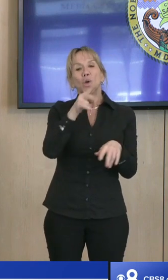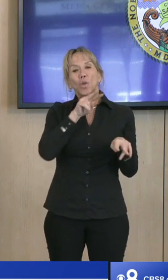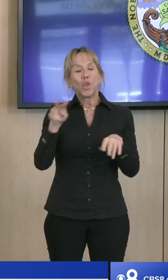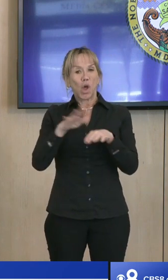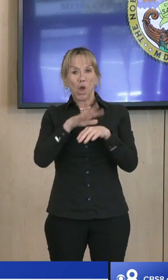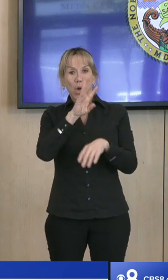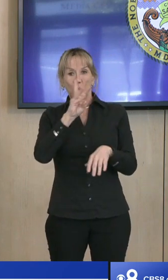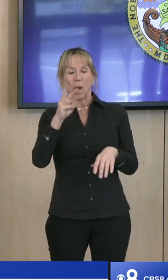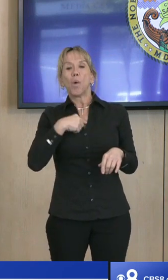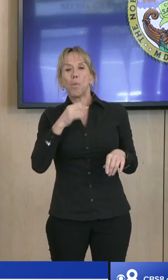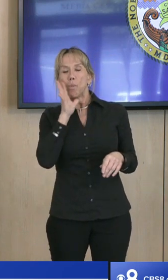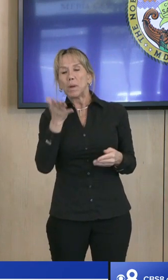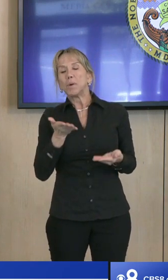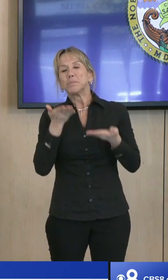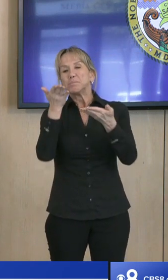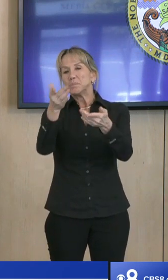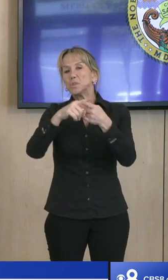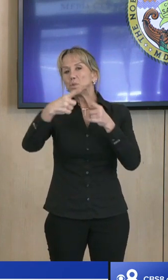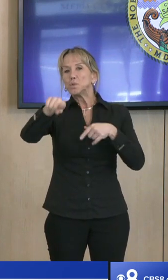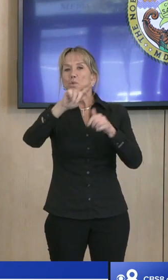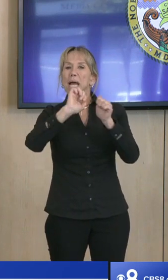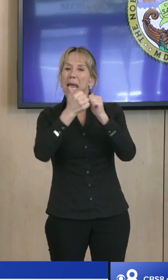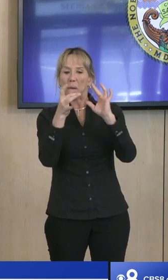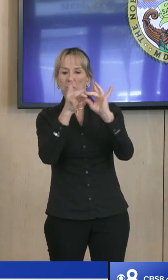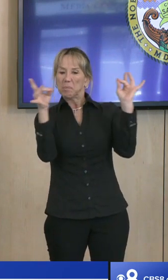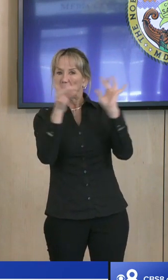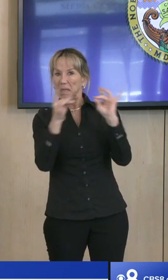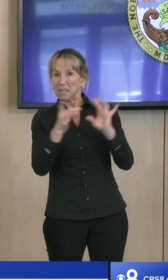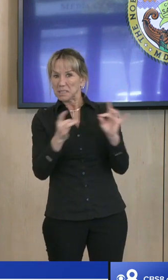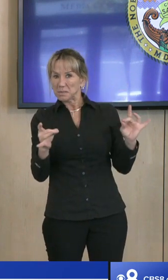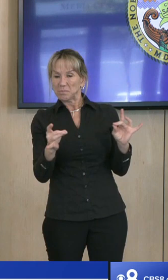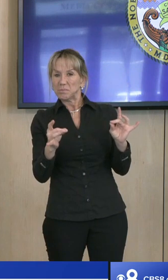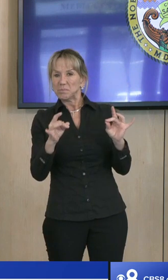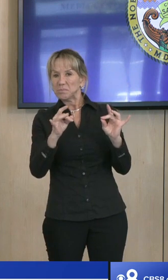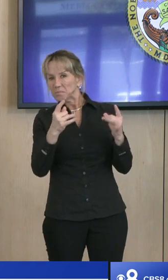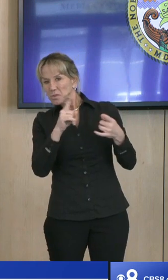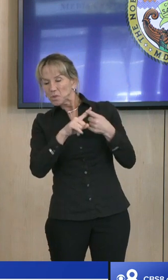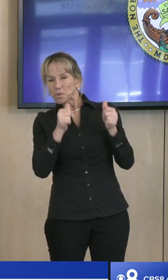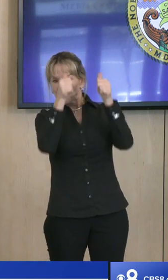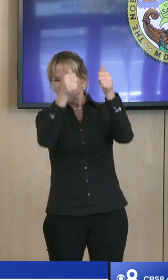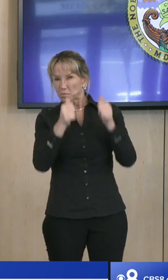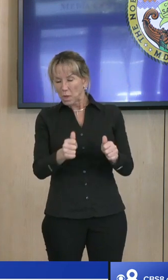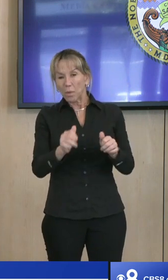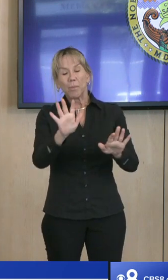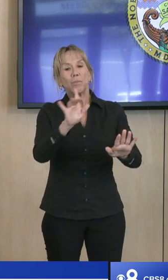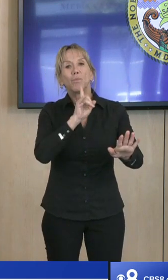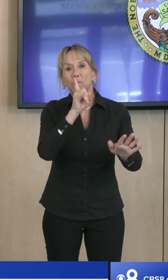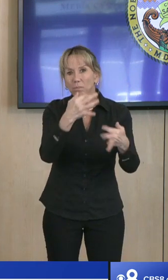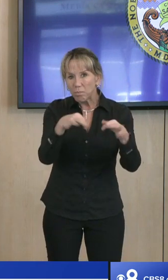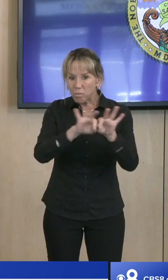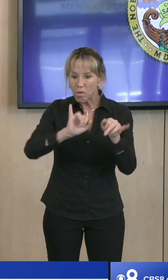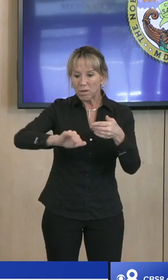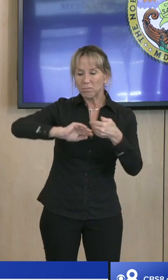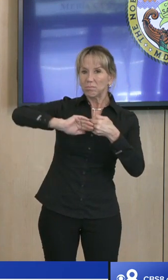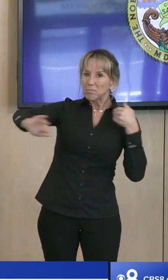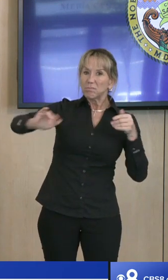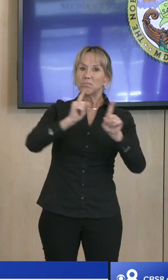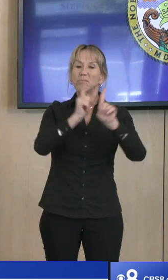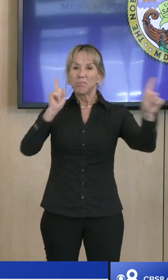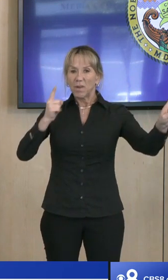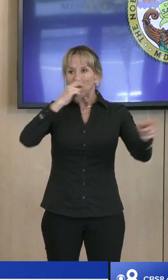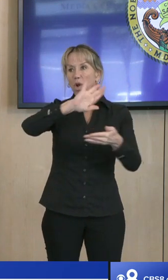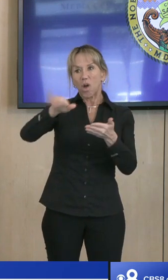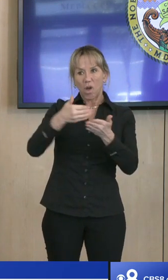type language that you can consider when you use. But it is critical to ensure proper physical distancing for all of our